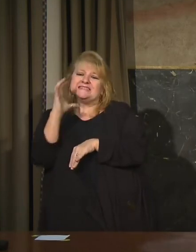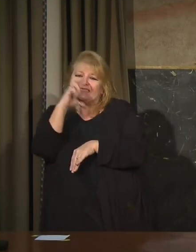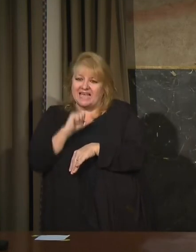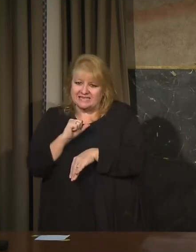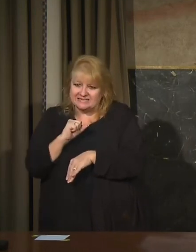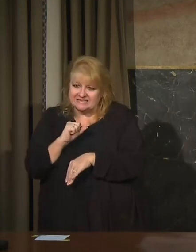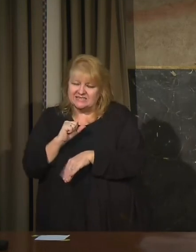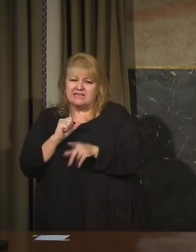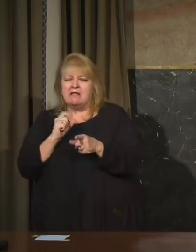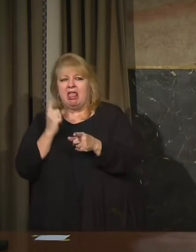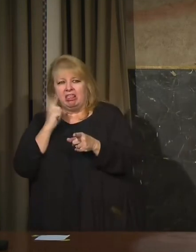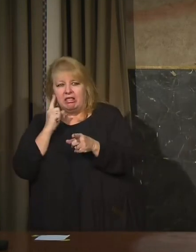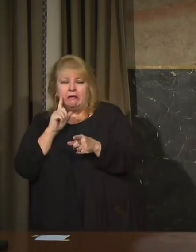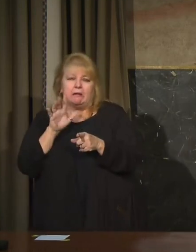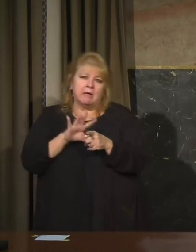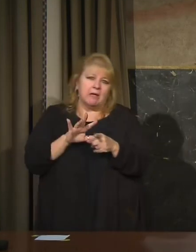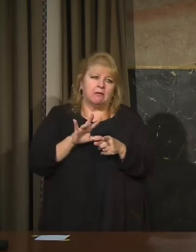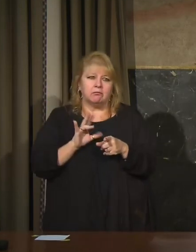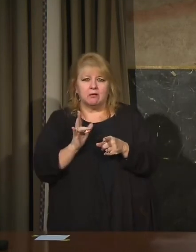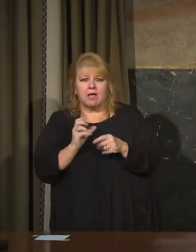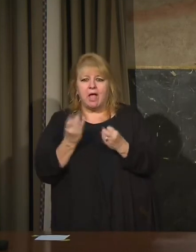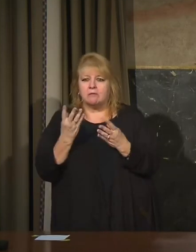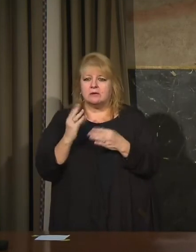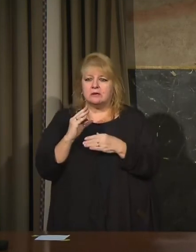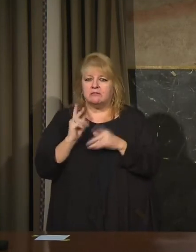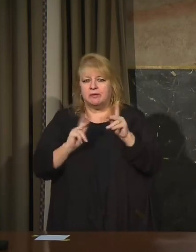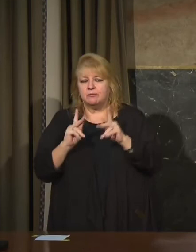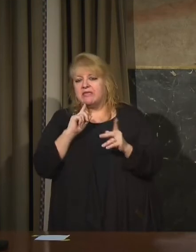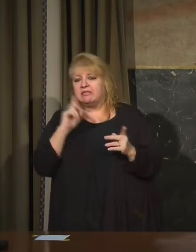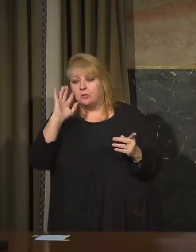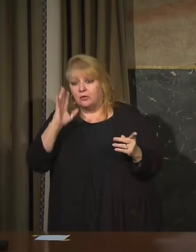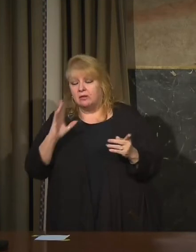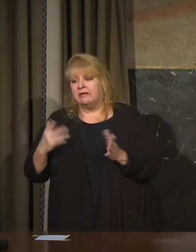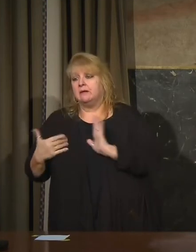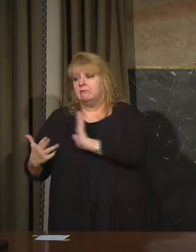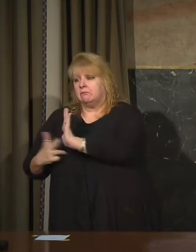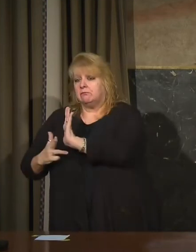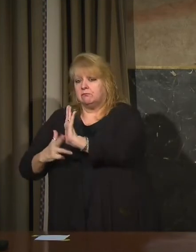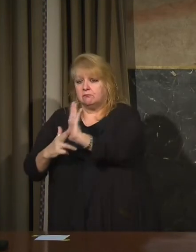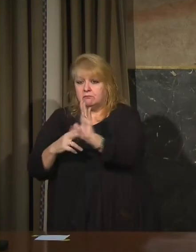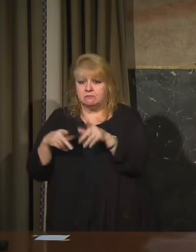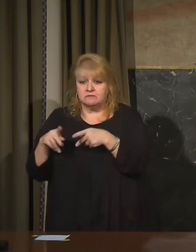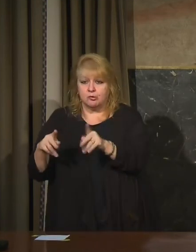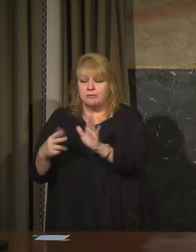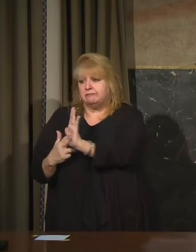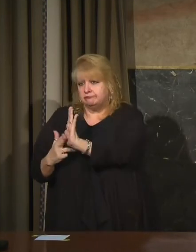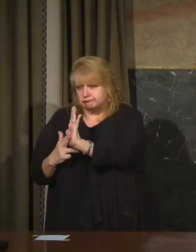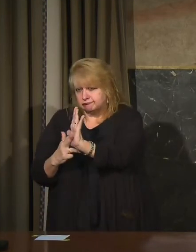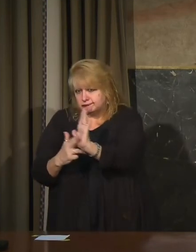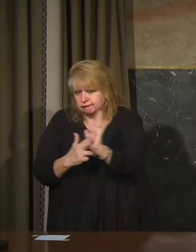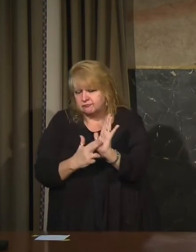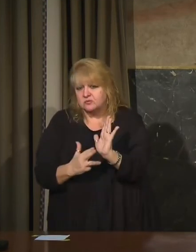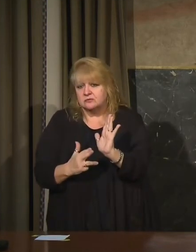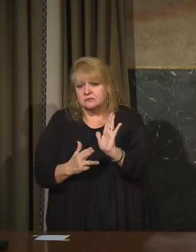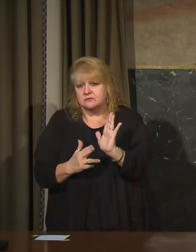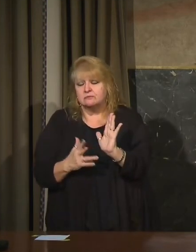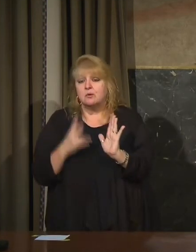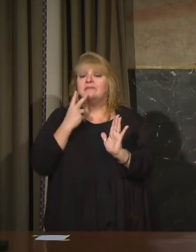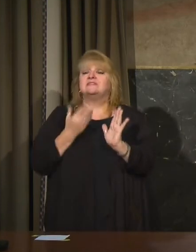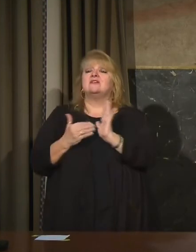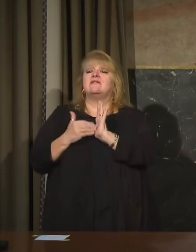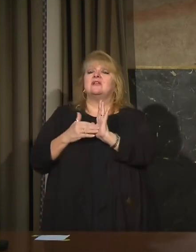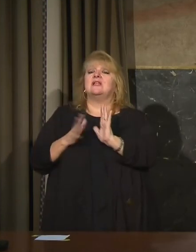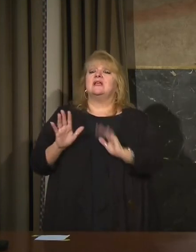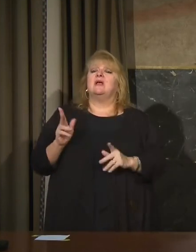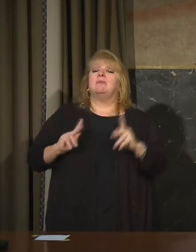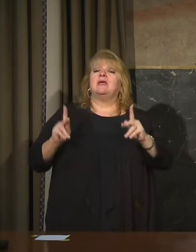consents and so forth. The good thing there is what we have seen over and over again is that the vaccine